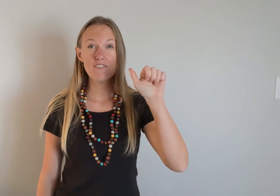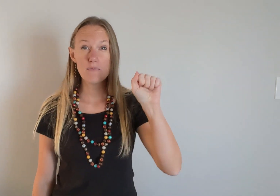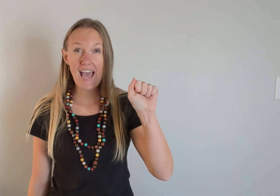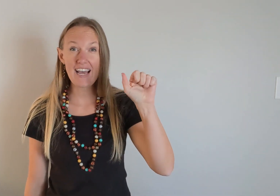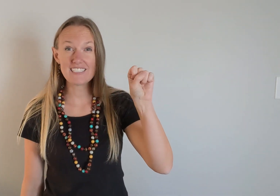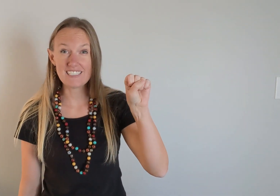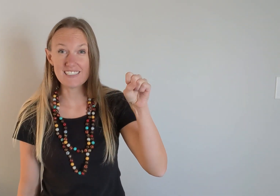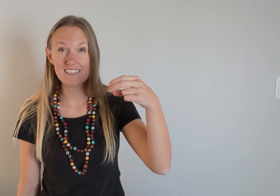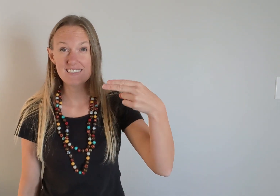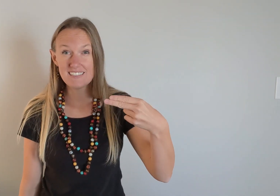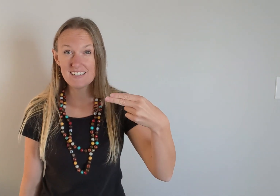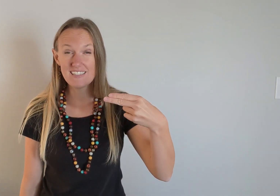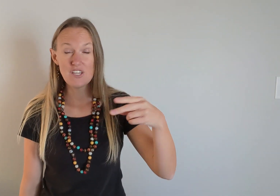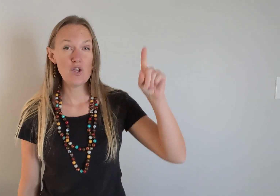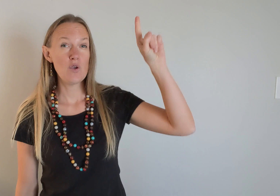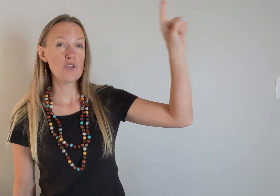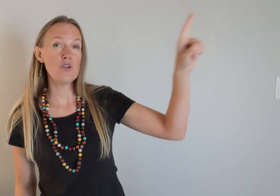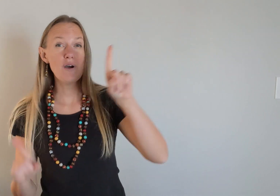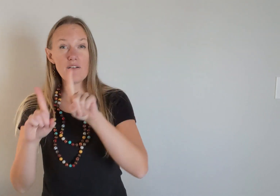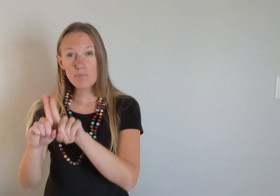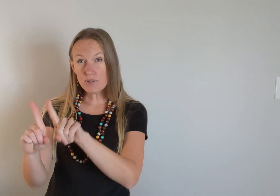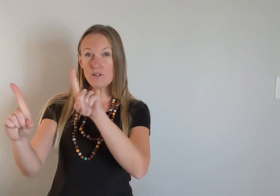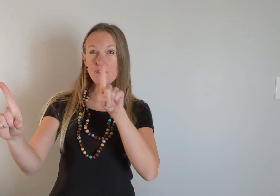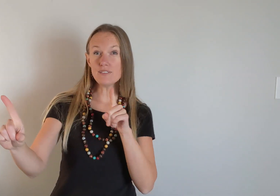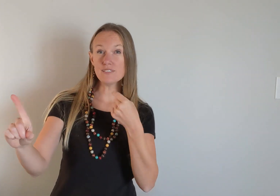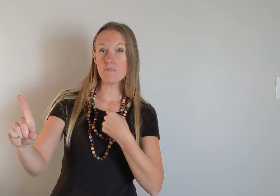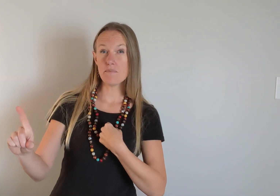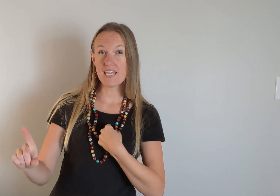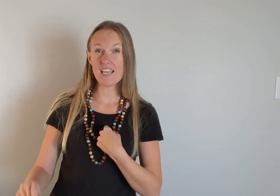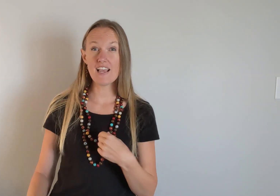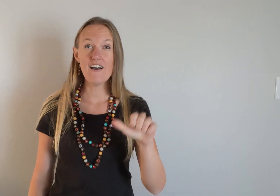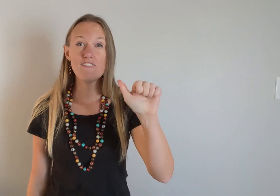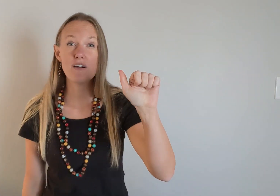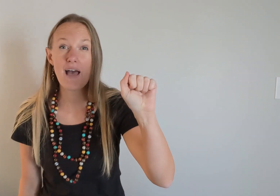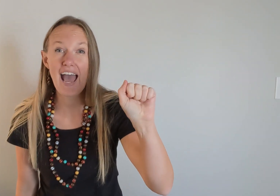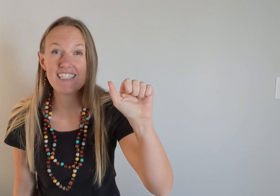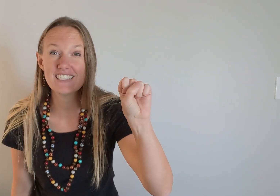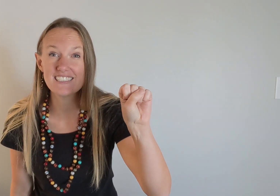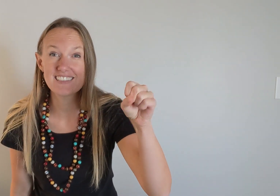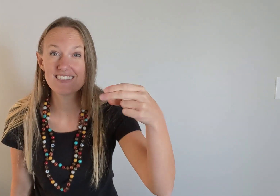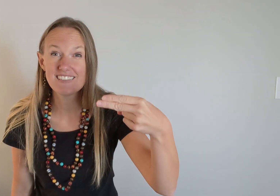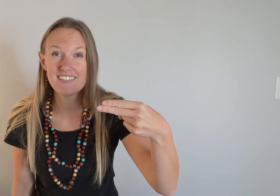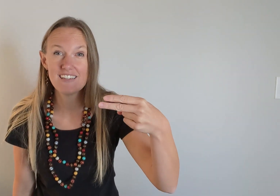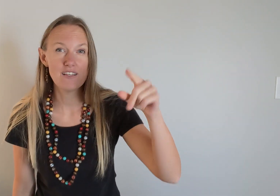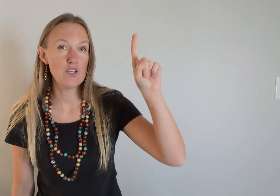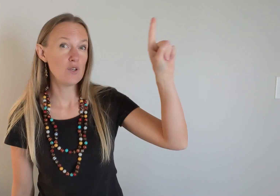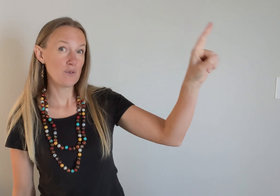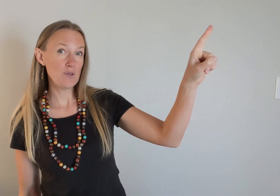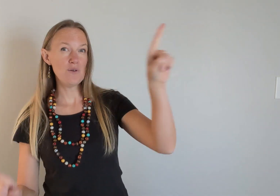from ashes. You have pulled me from ashes. You